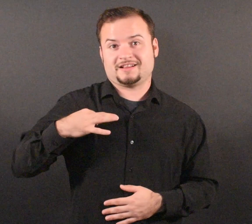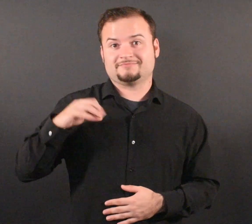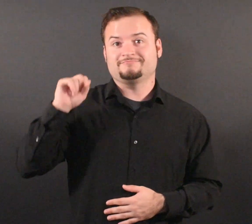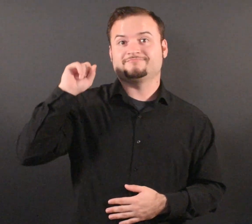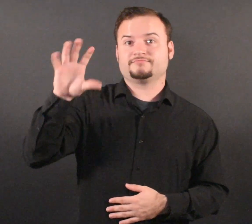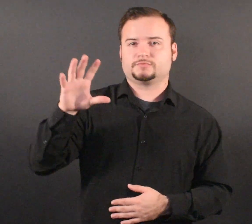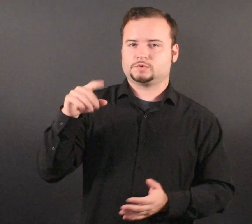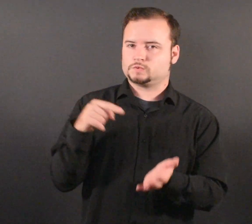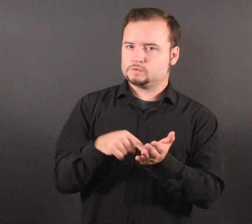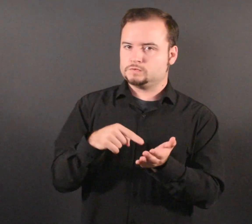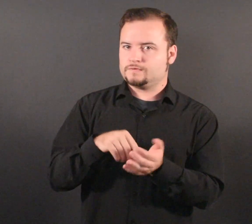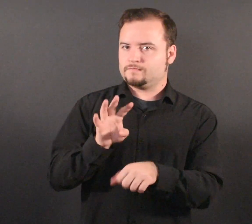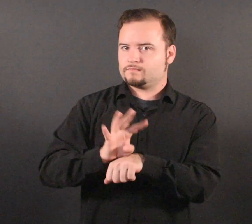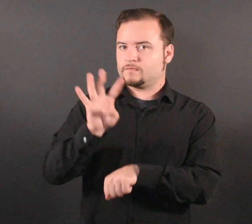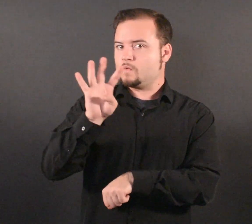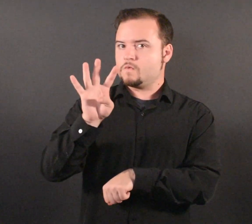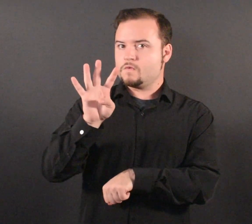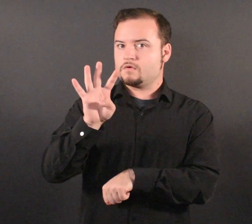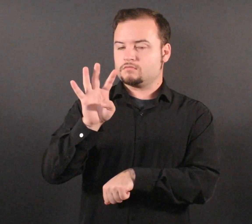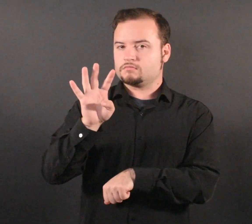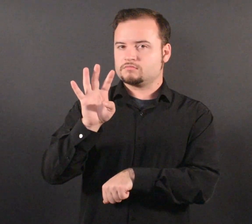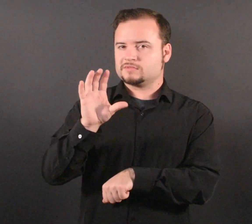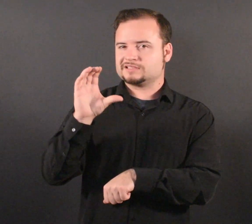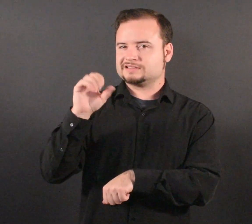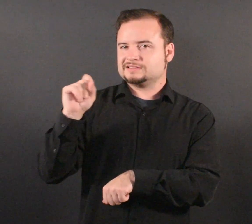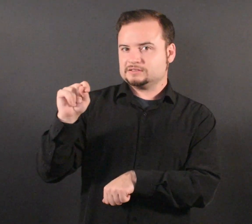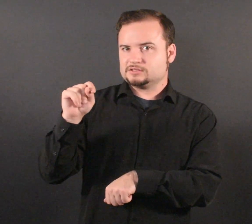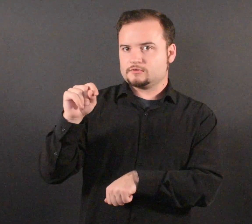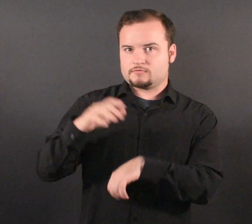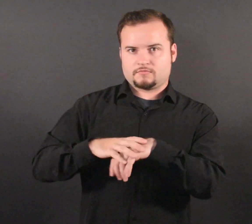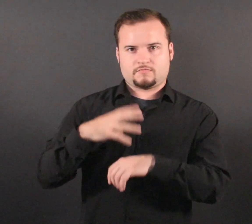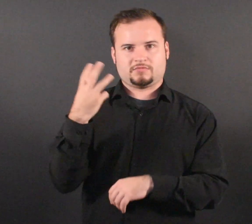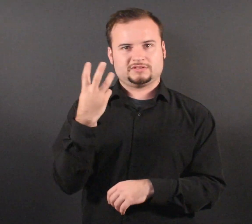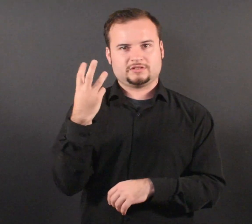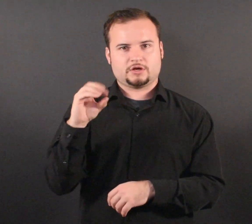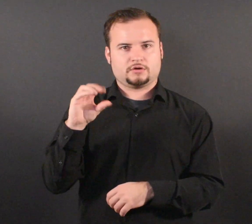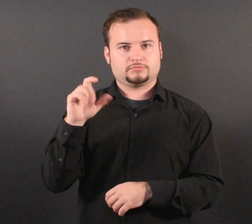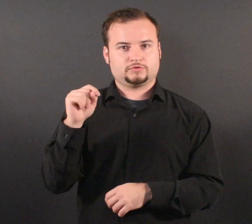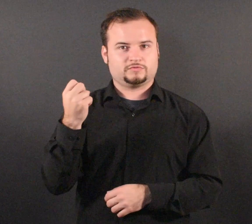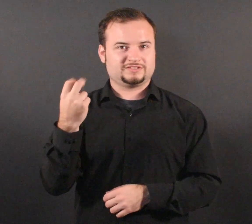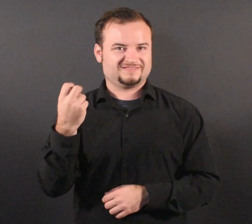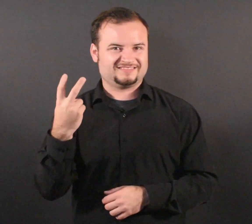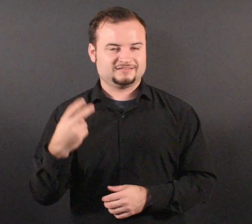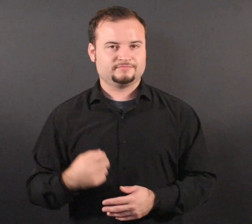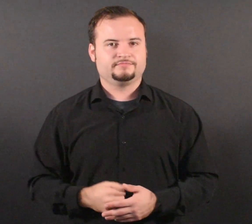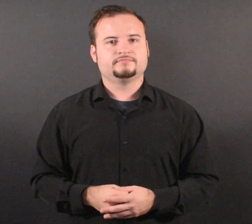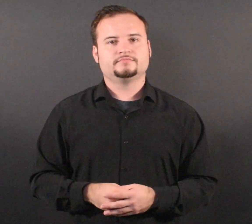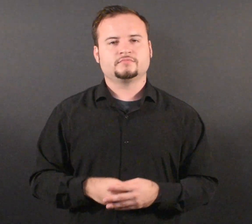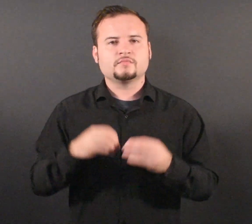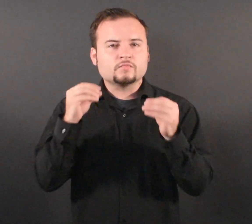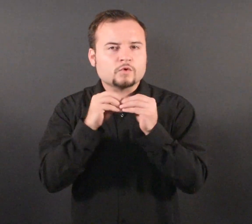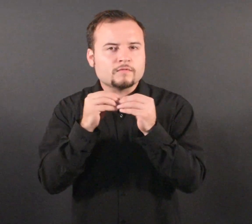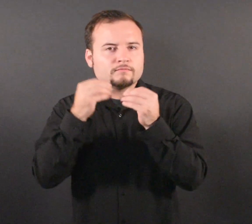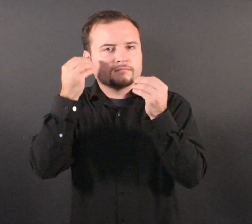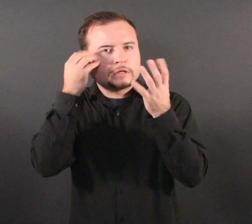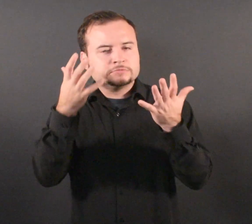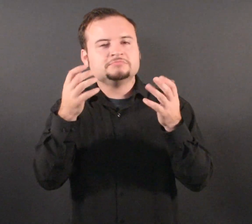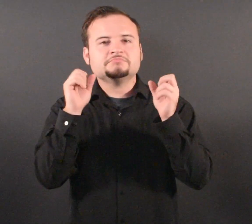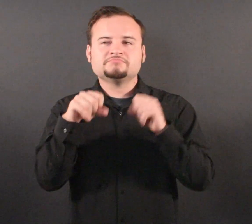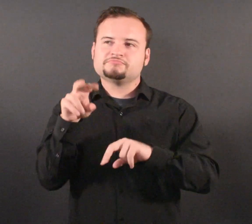Applications are due by 4 p.m. Central Standard Time on Wednesday, October 12th. More information can